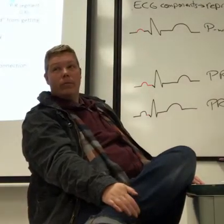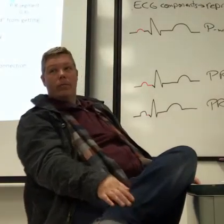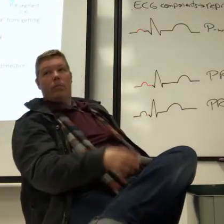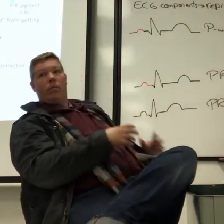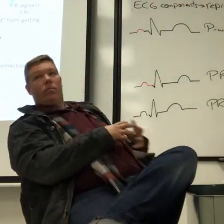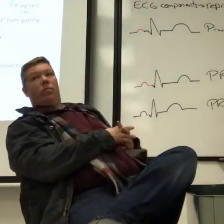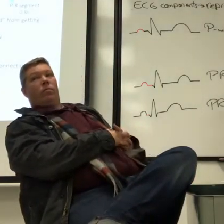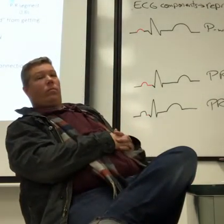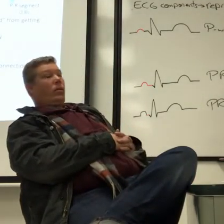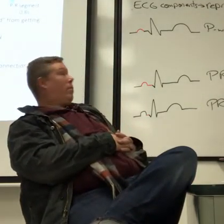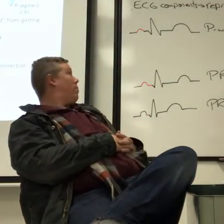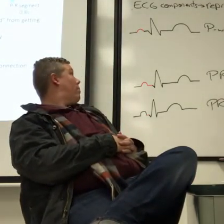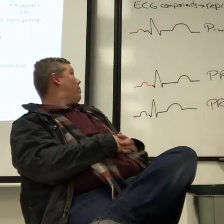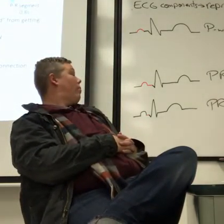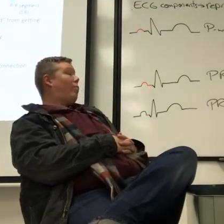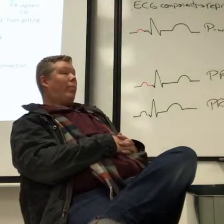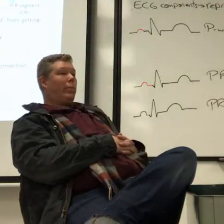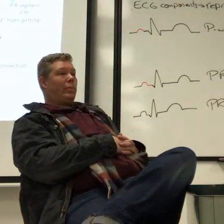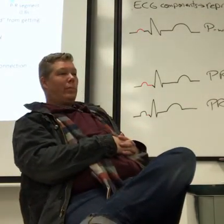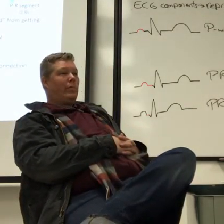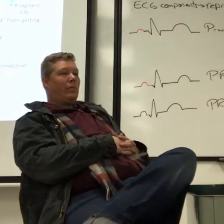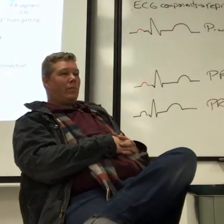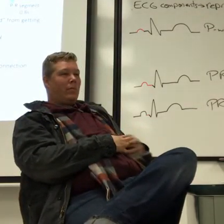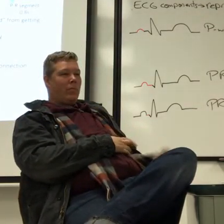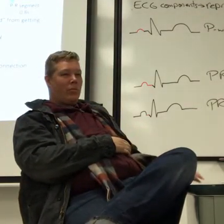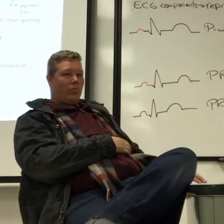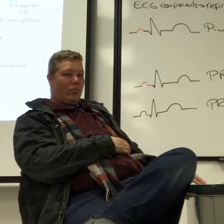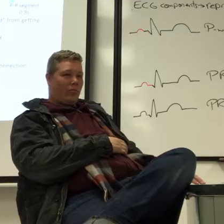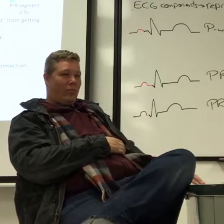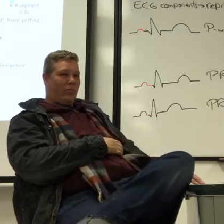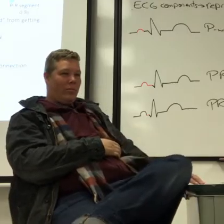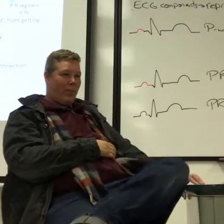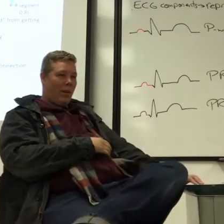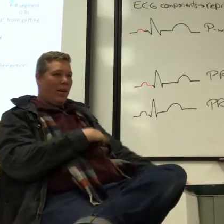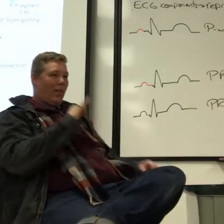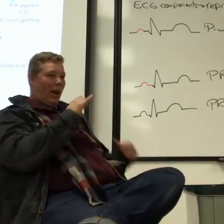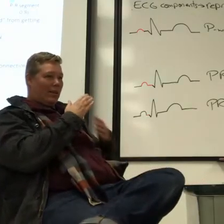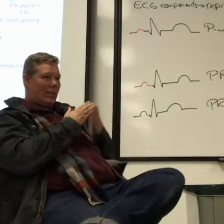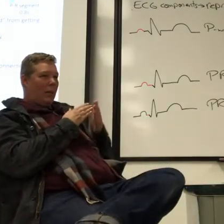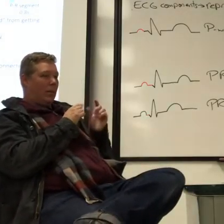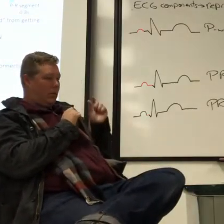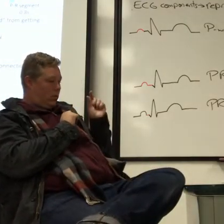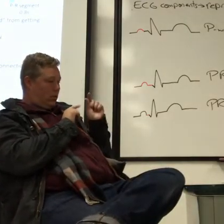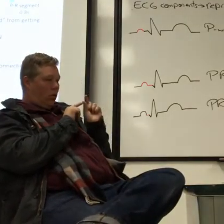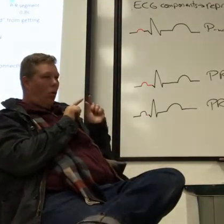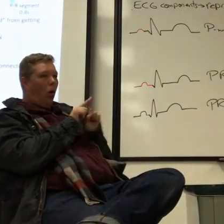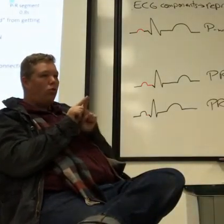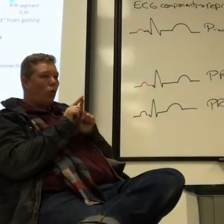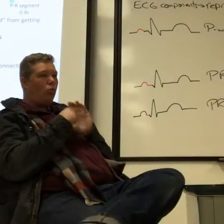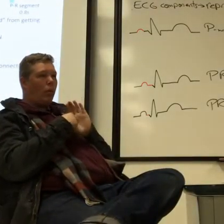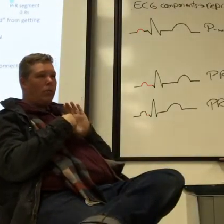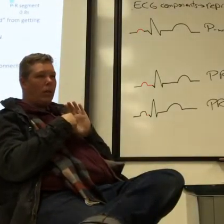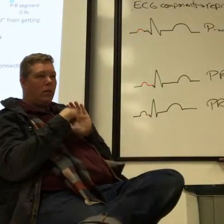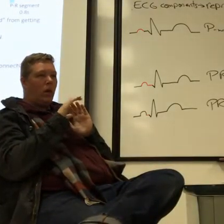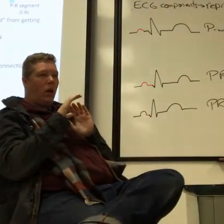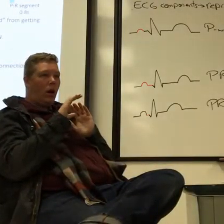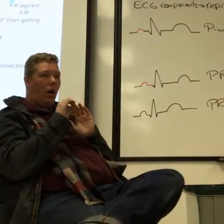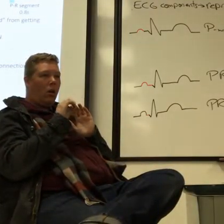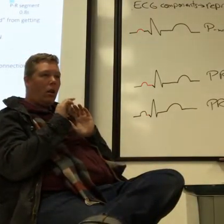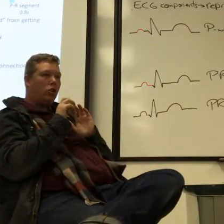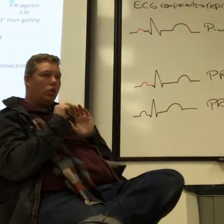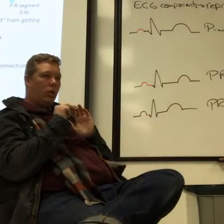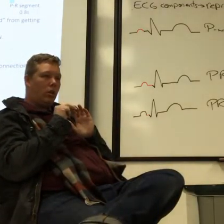So this segment also represents a conduction delay. It's the same thing, just measured